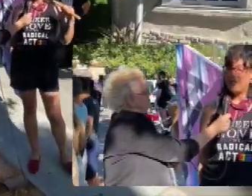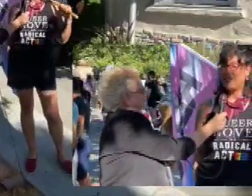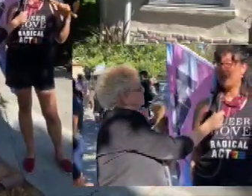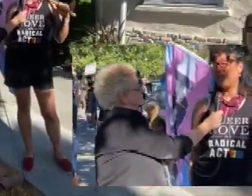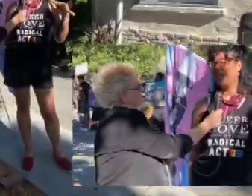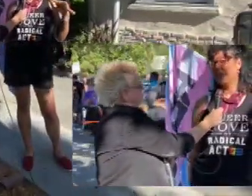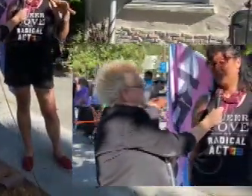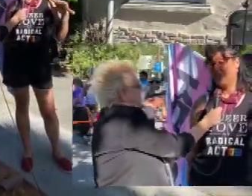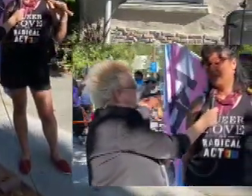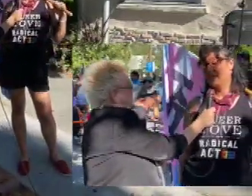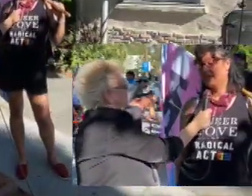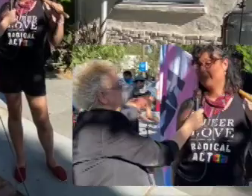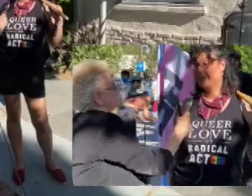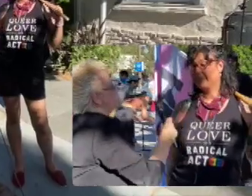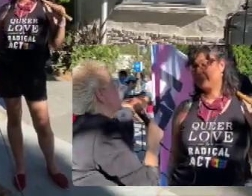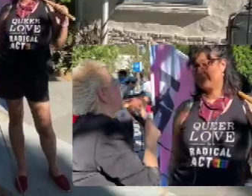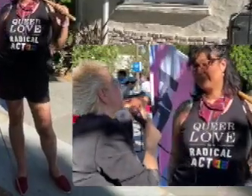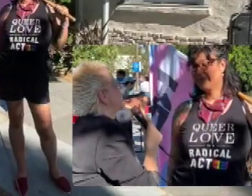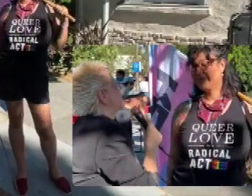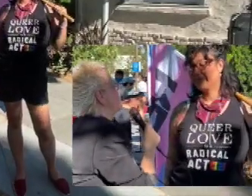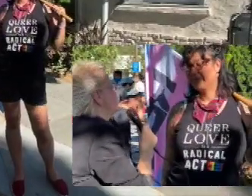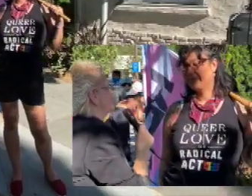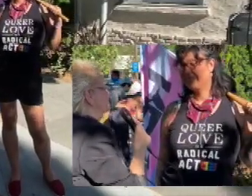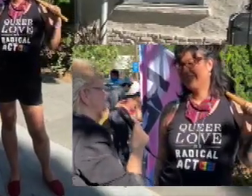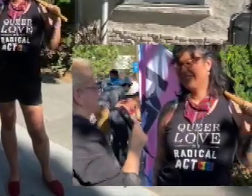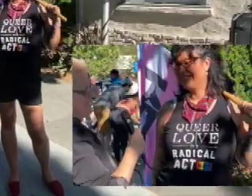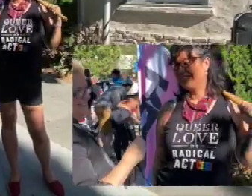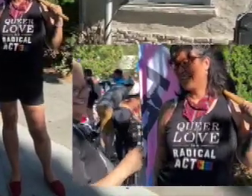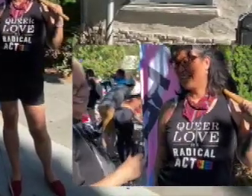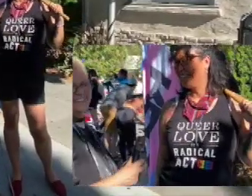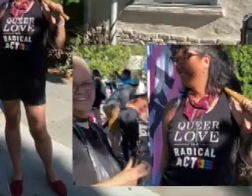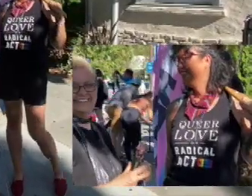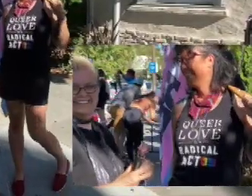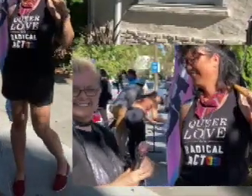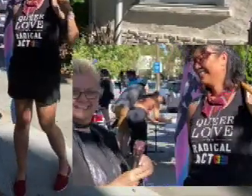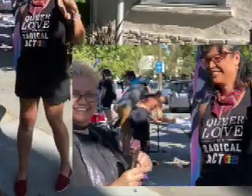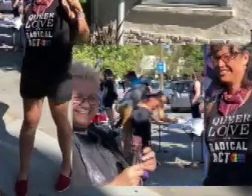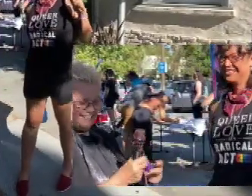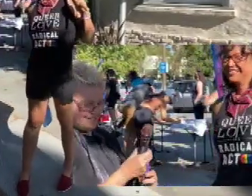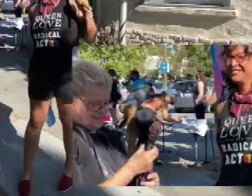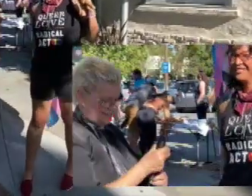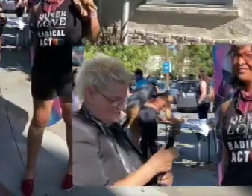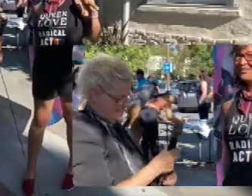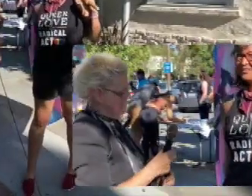aware of and we need to uplift. Thank you so much. Thank you.